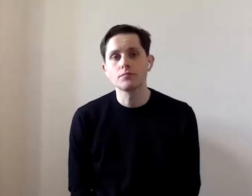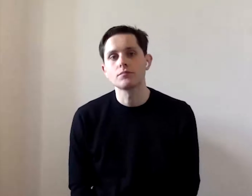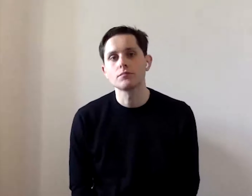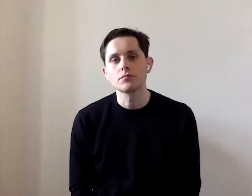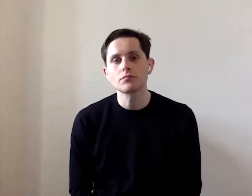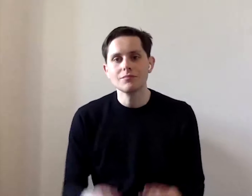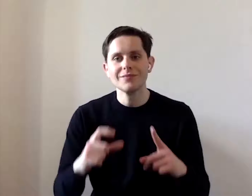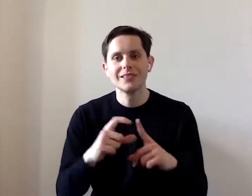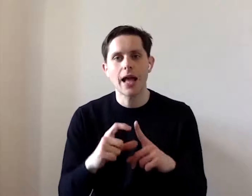that?